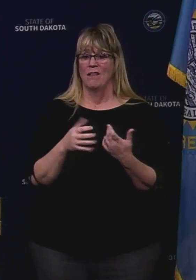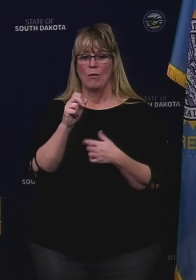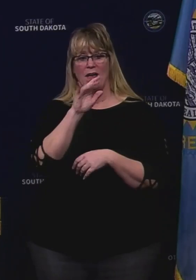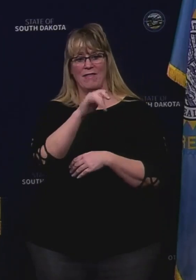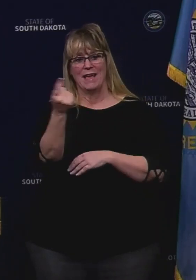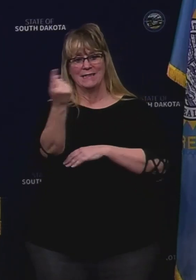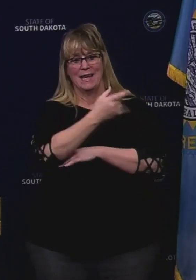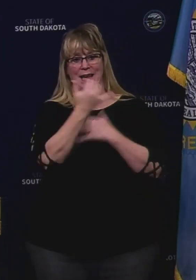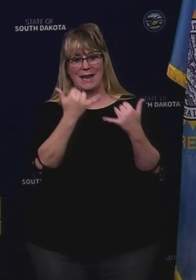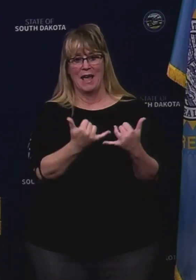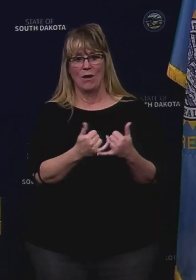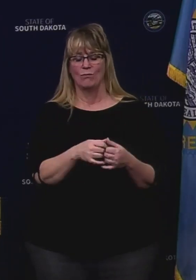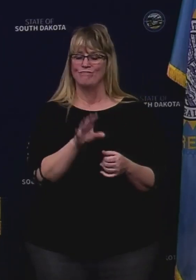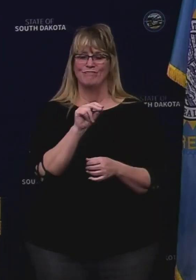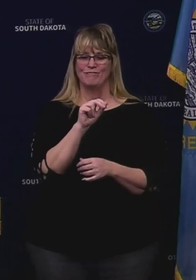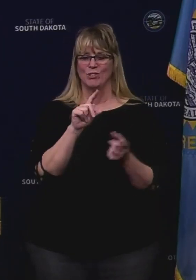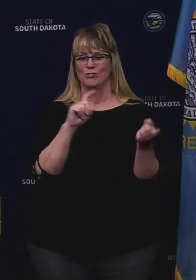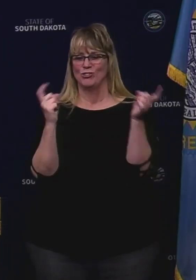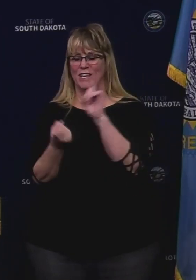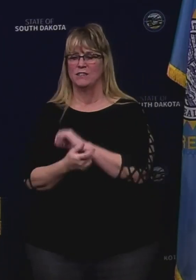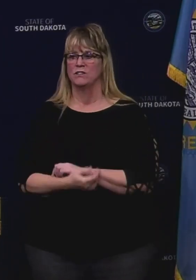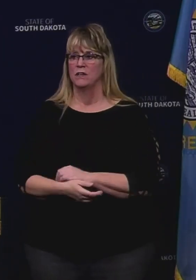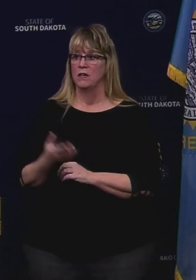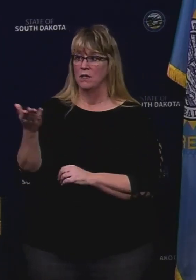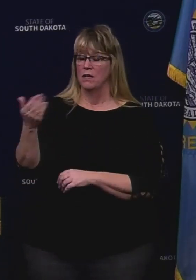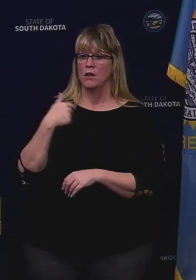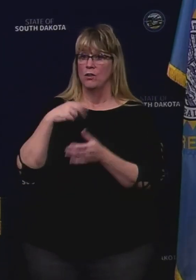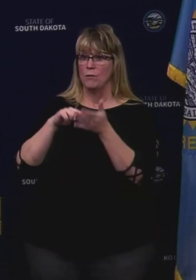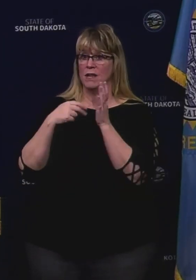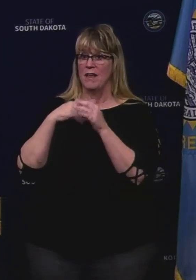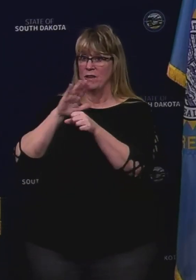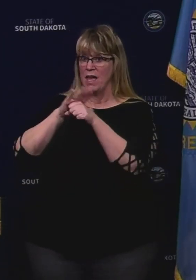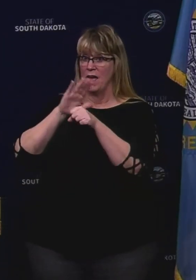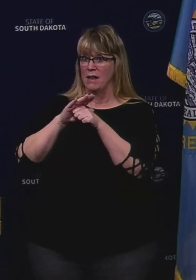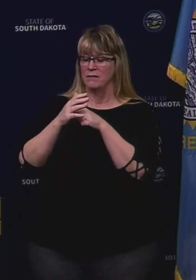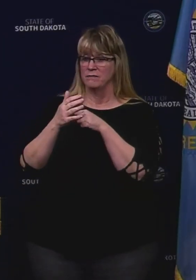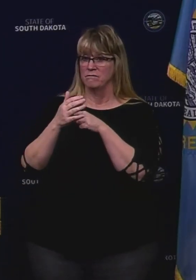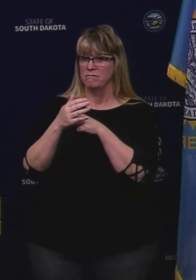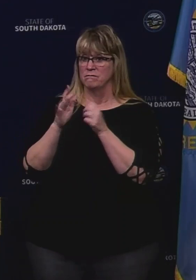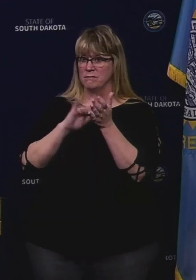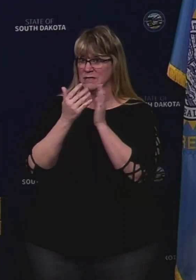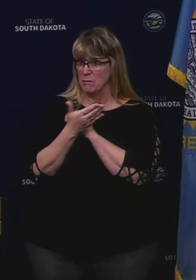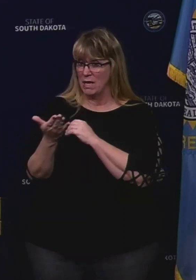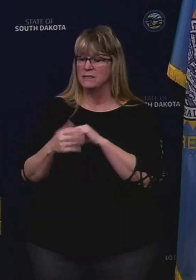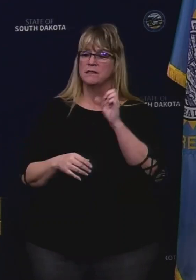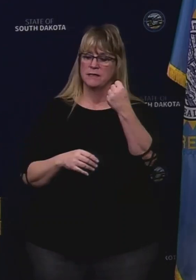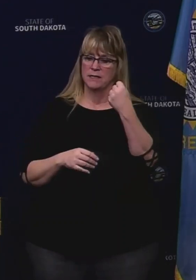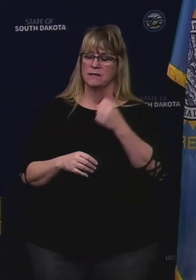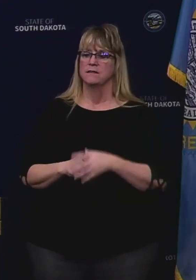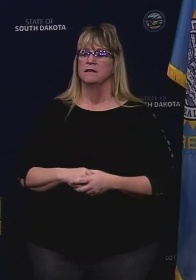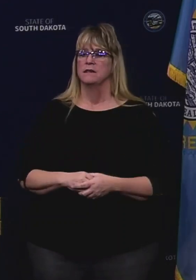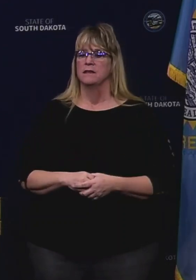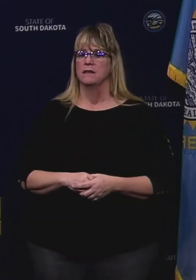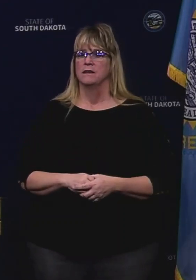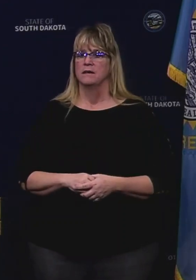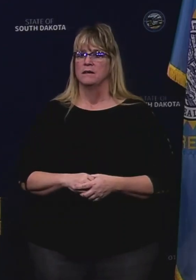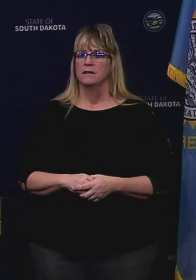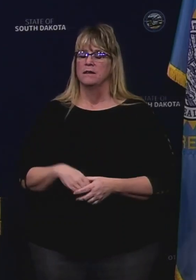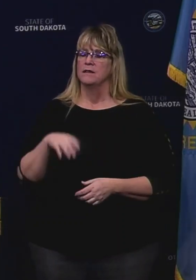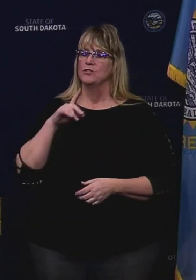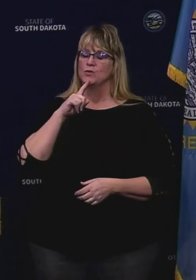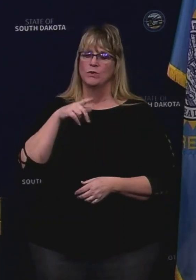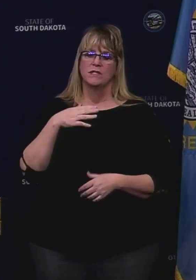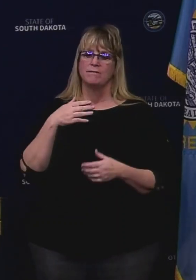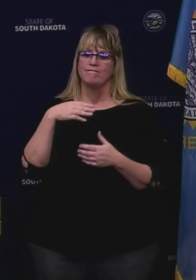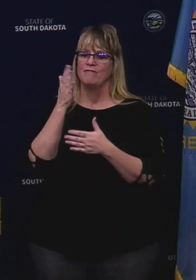date now it's really gonna be. I mean, as far as having adequate supplies? Yes, ma'am. Like to go, like to, you know, really punch phase 1 right